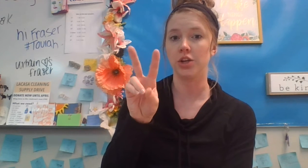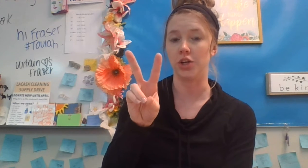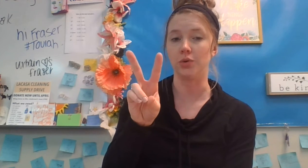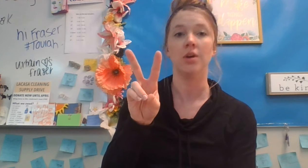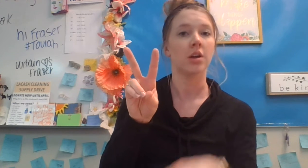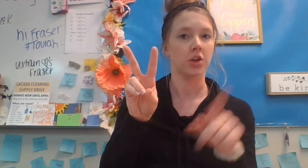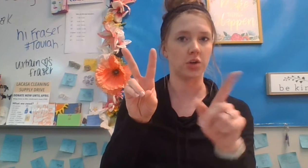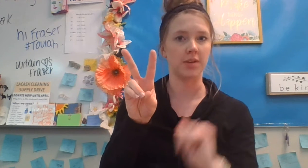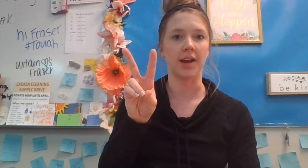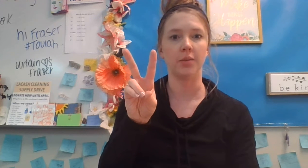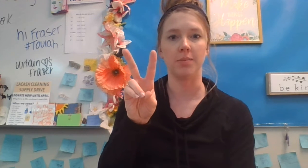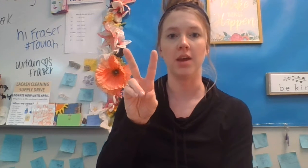102. You should be signing with me.